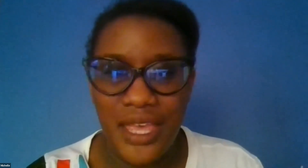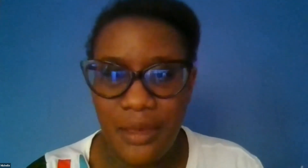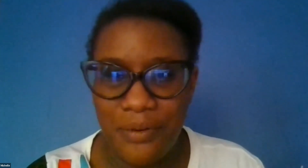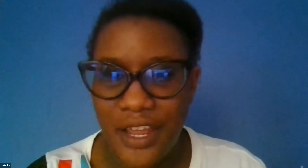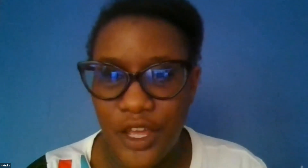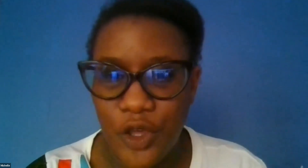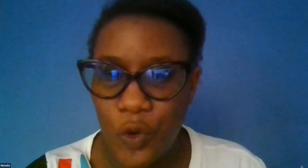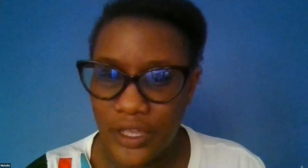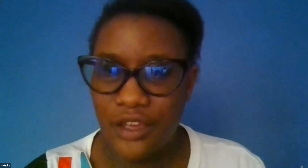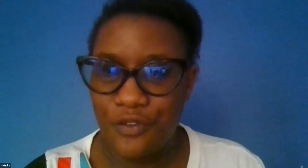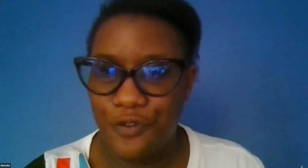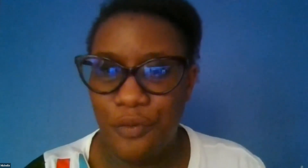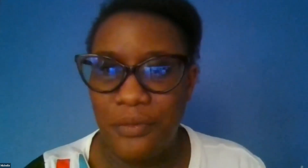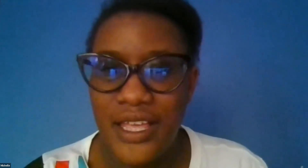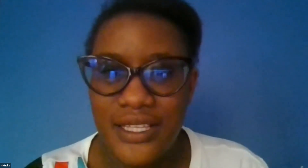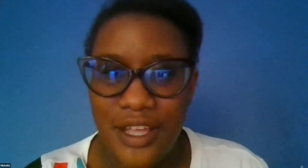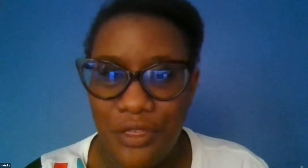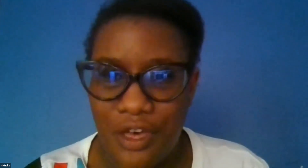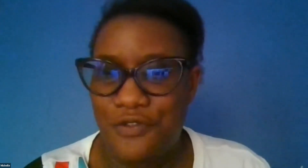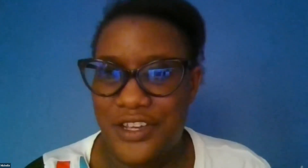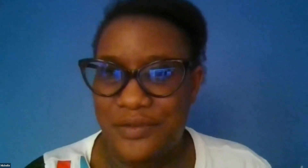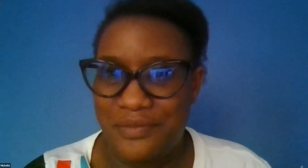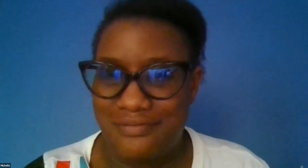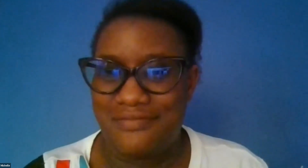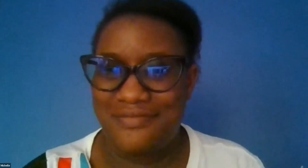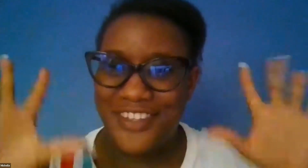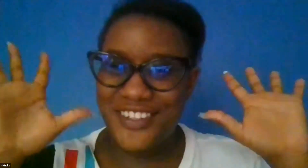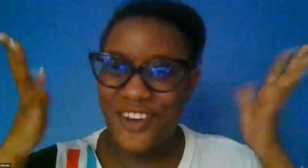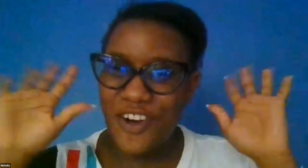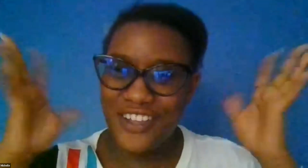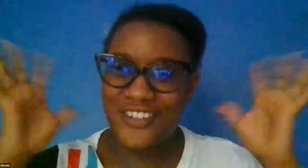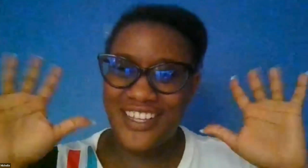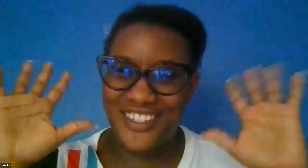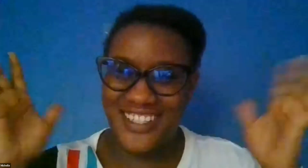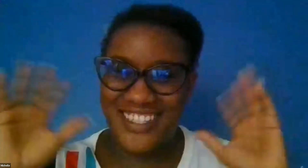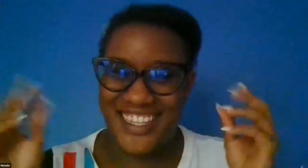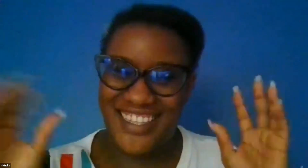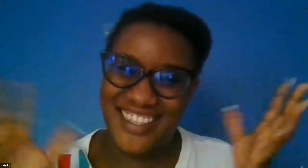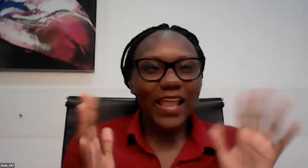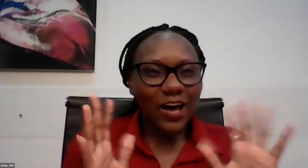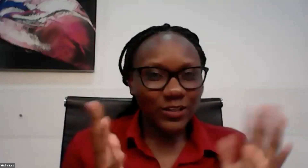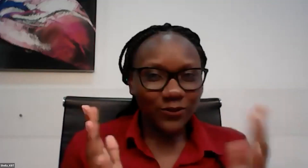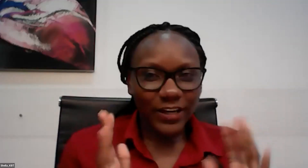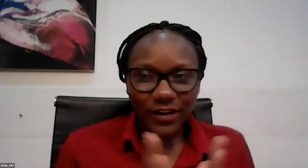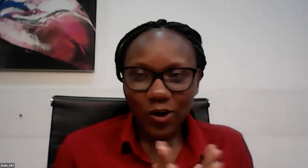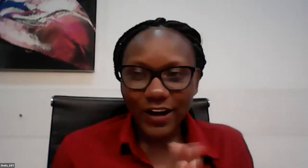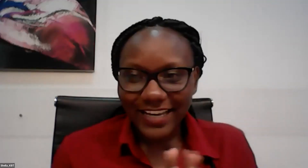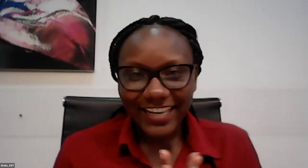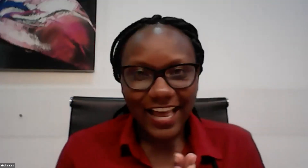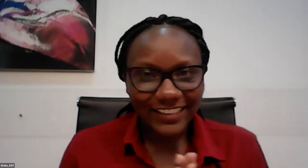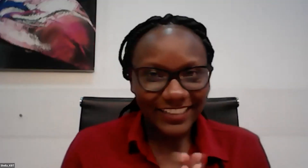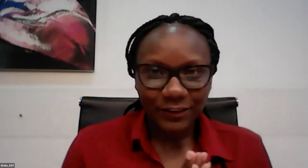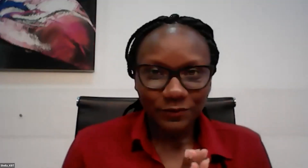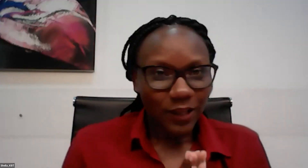have Hypnagogic from South Africa. So congratulations. A round of applause for